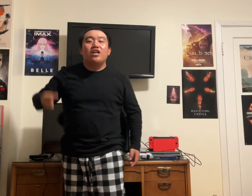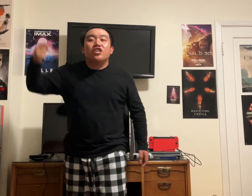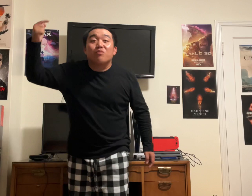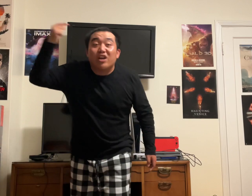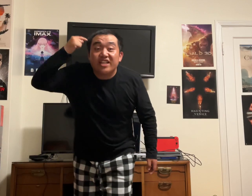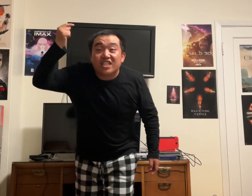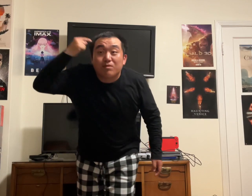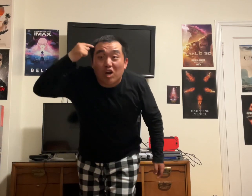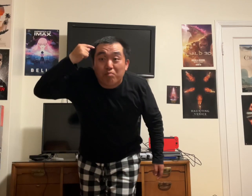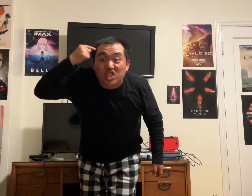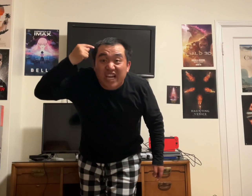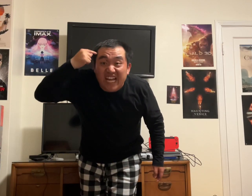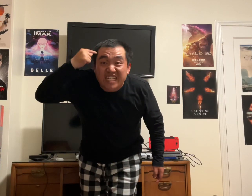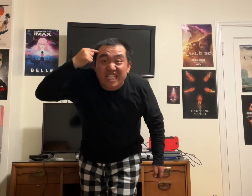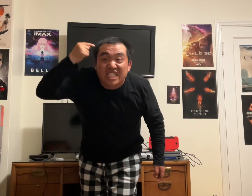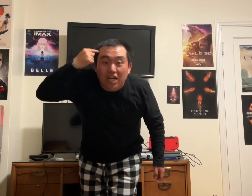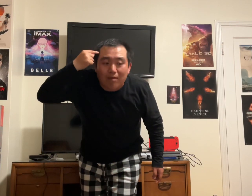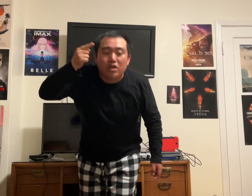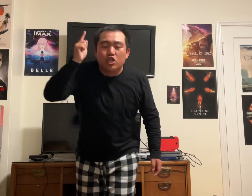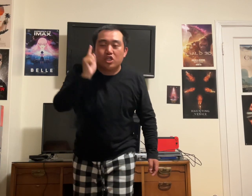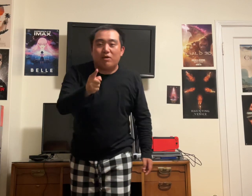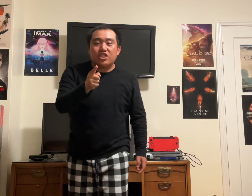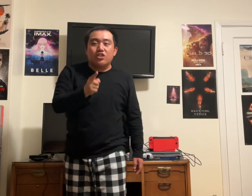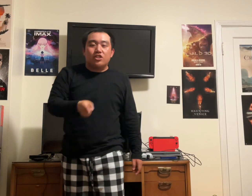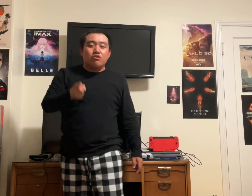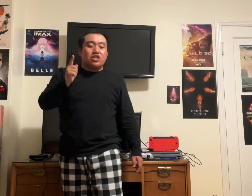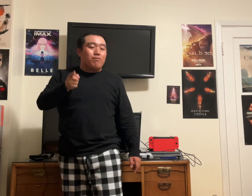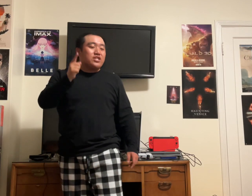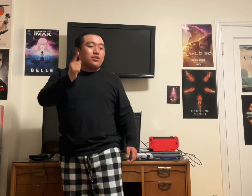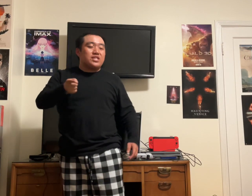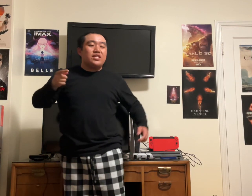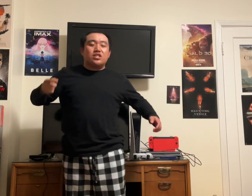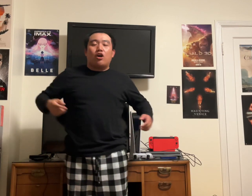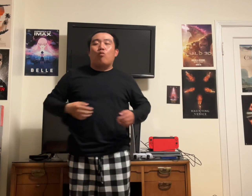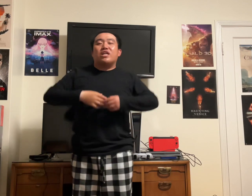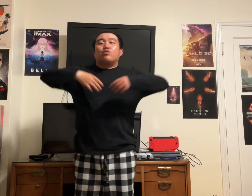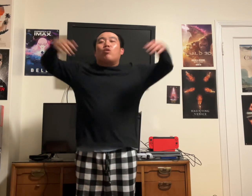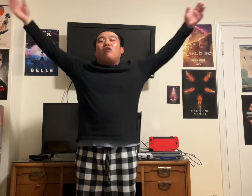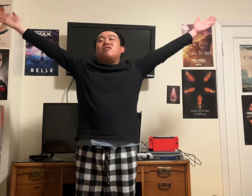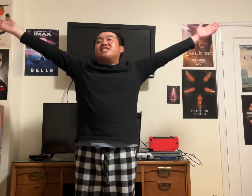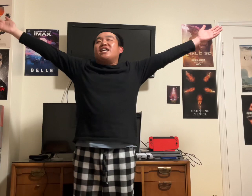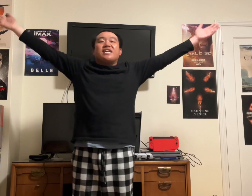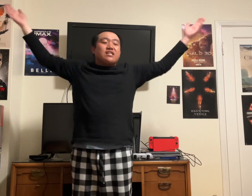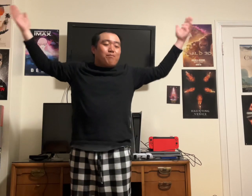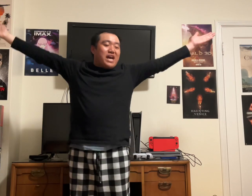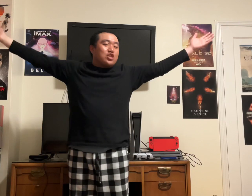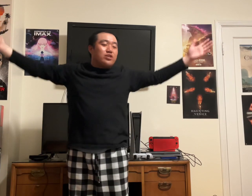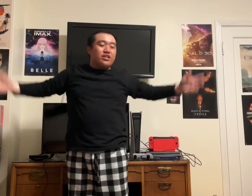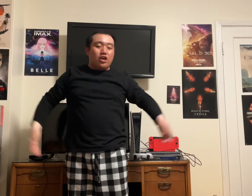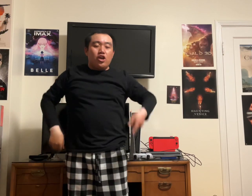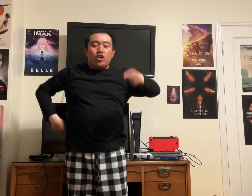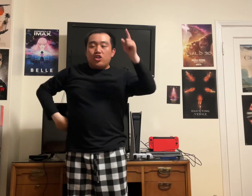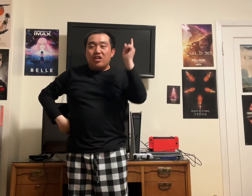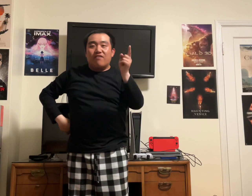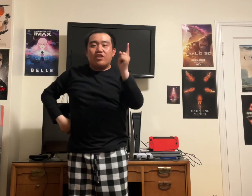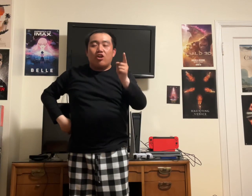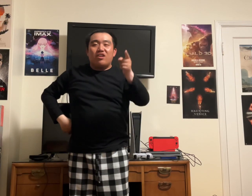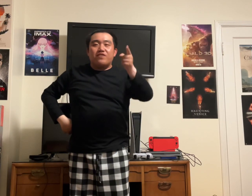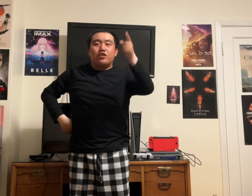Your brain gets smart, but your head gets dumb. So much to do, so much to see. So what's wrong with taking the back street? You never know if you don't